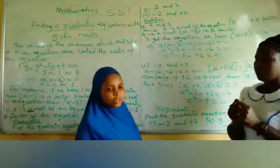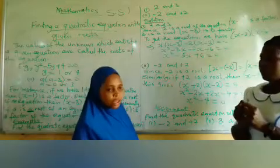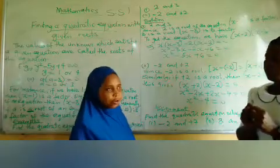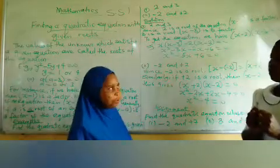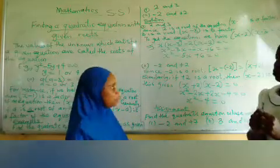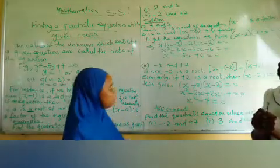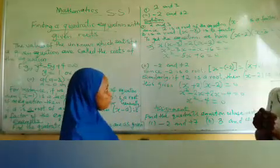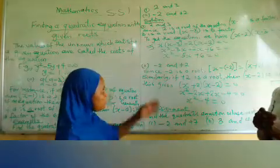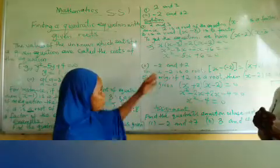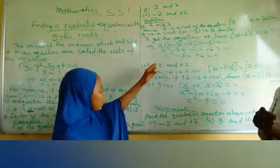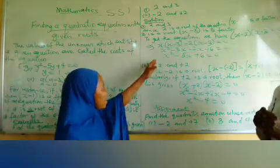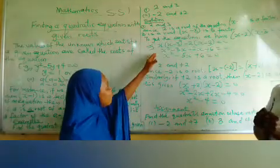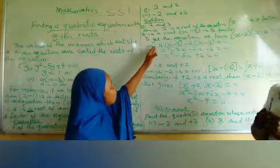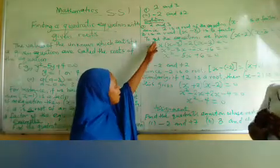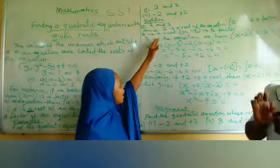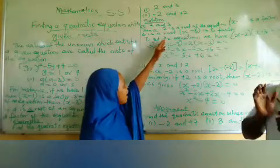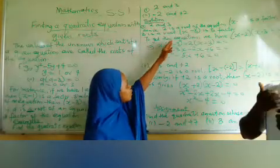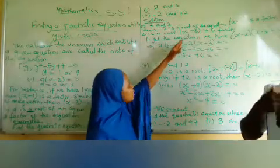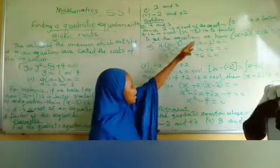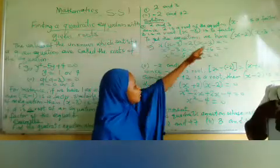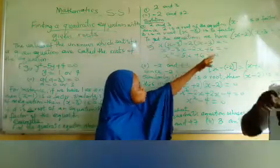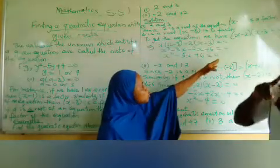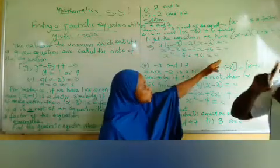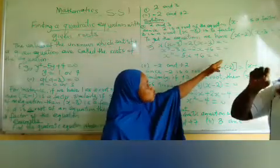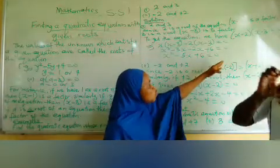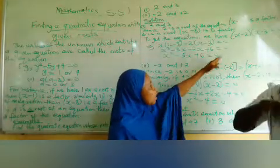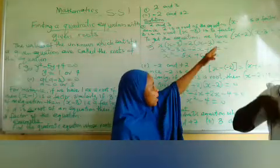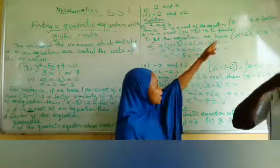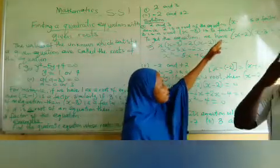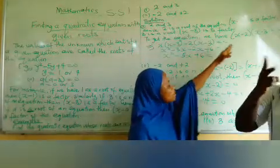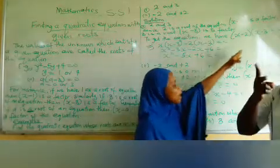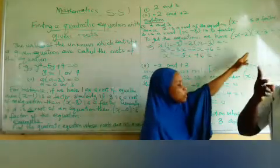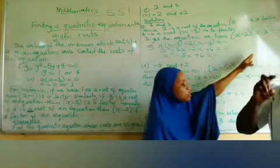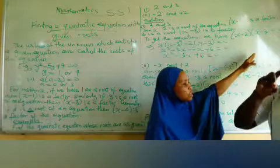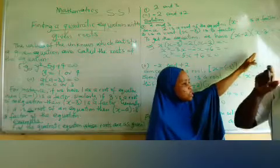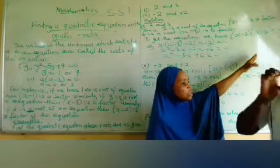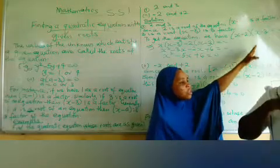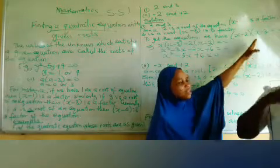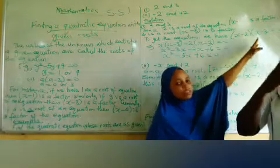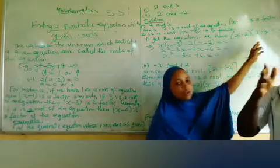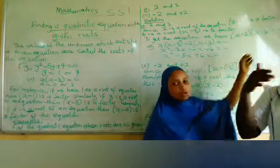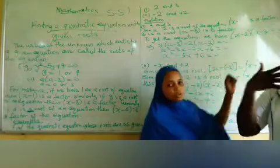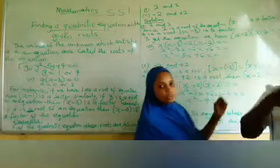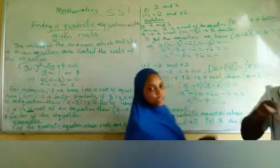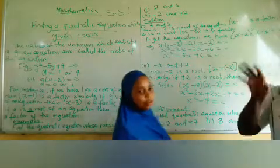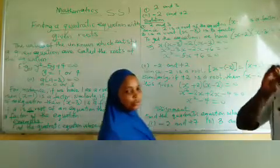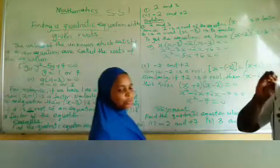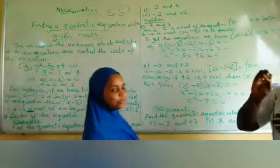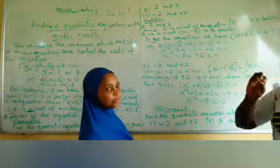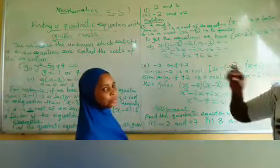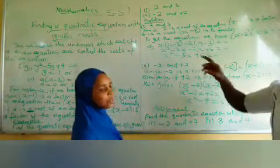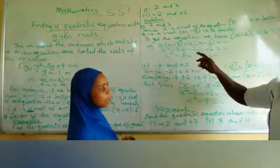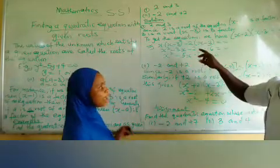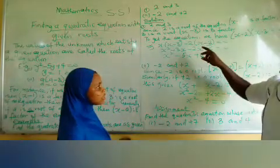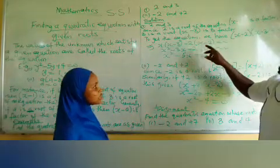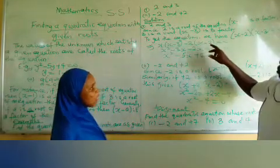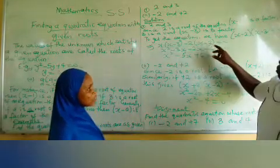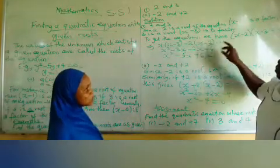0. We have x minus 2, x minus 3 is equal to 0. X minus